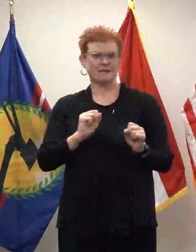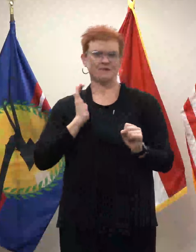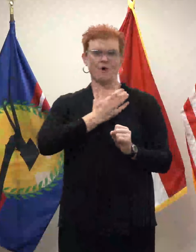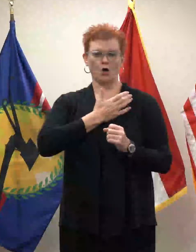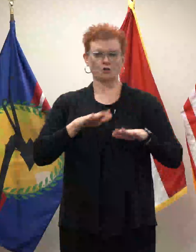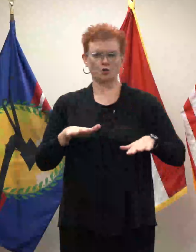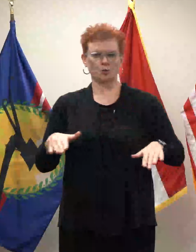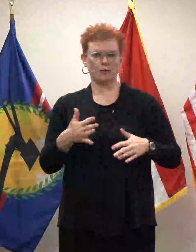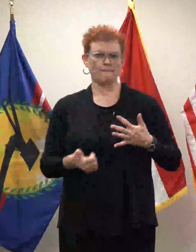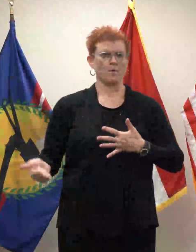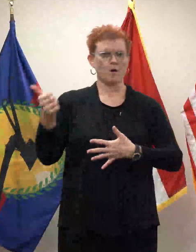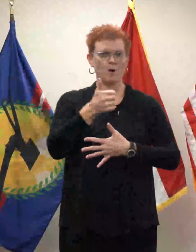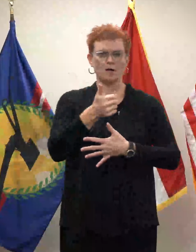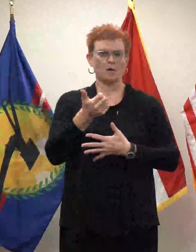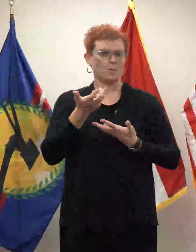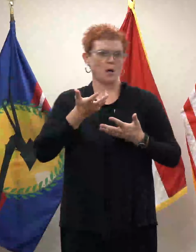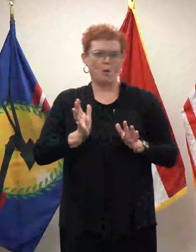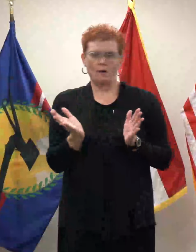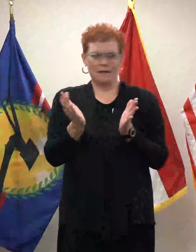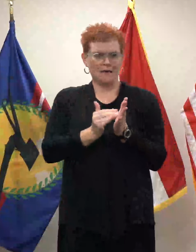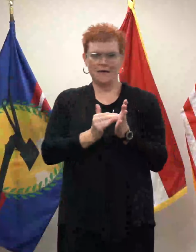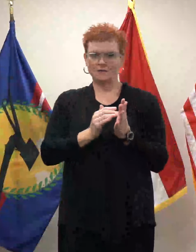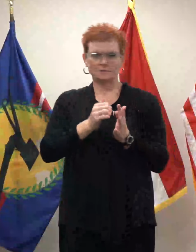loss of teachers and innocent children.